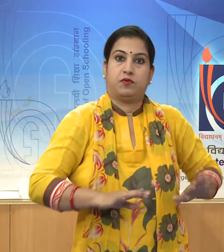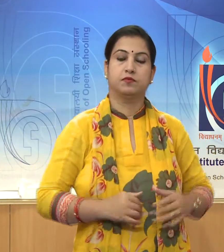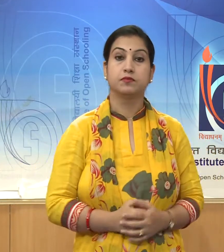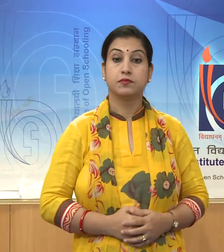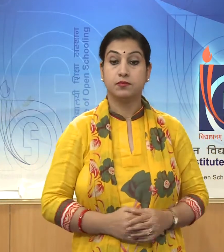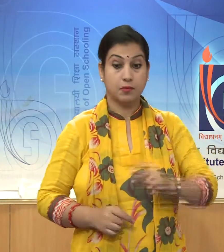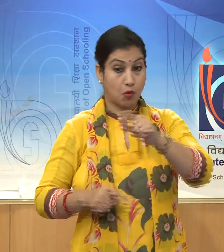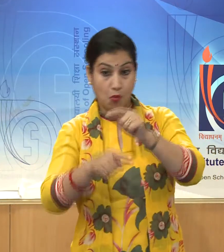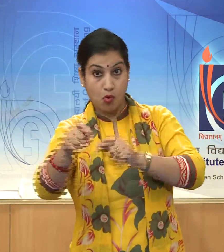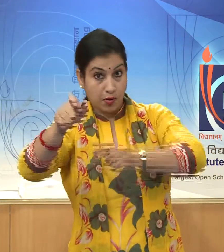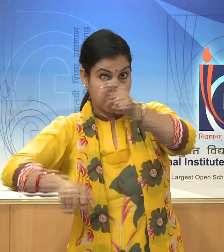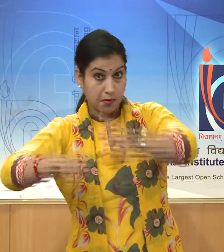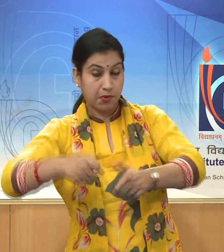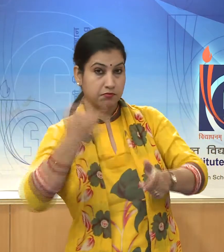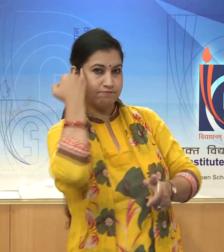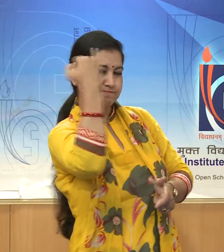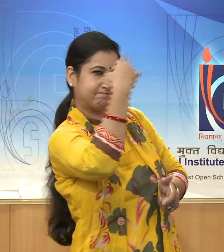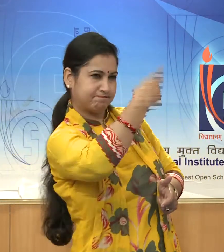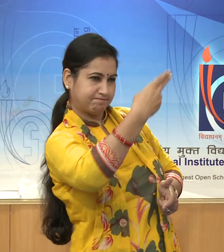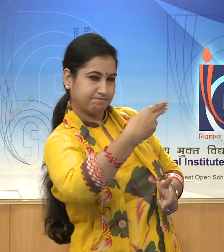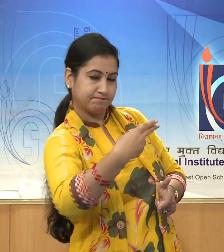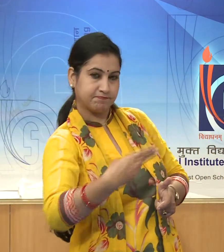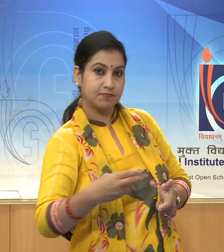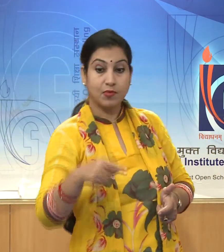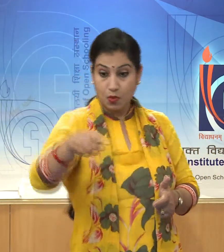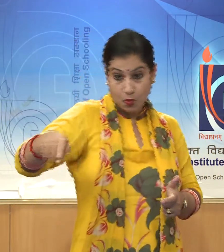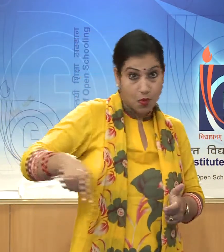The artists of Impressionism